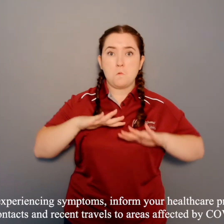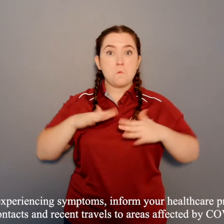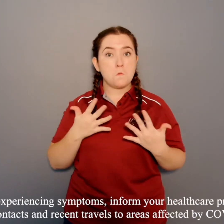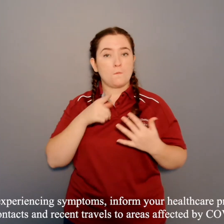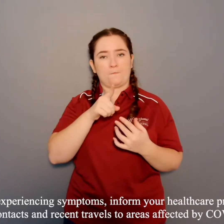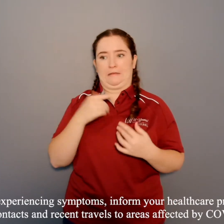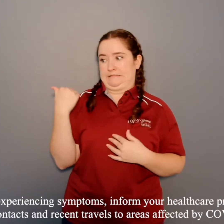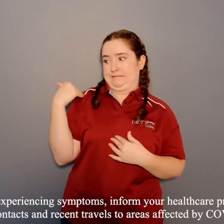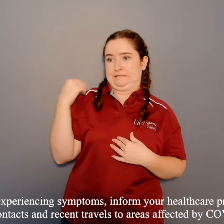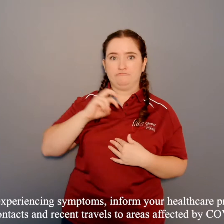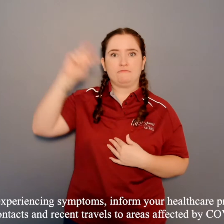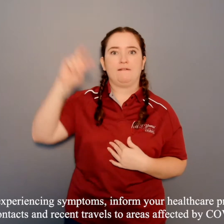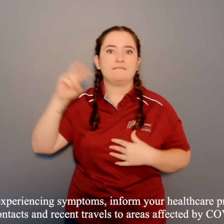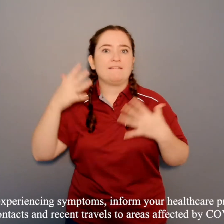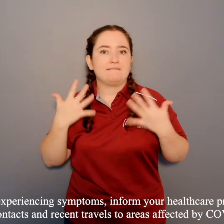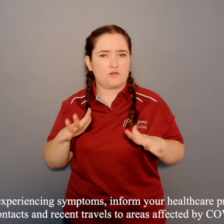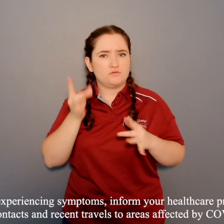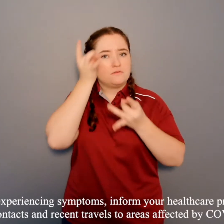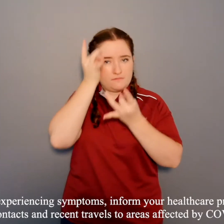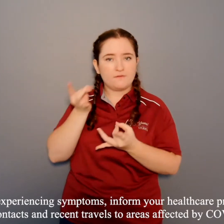who's travelled and if you've been in contact with someone.